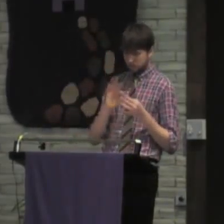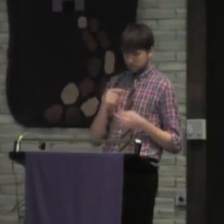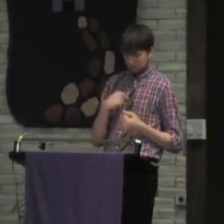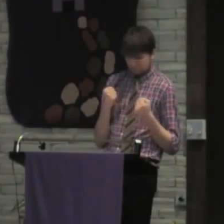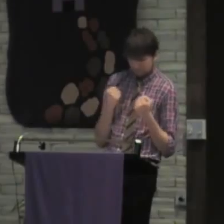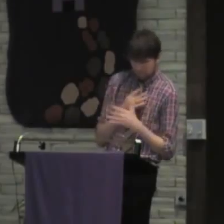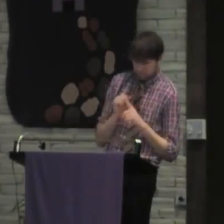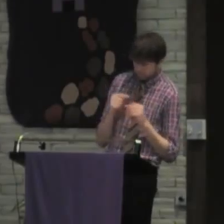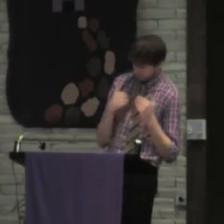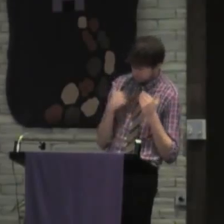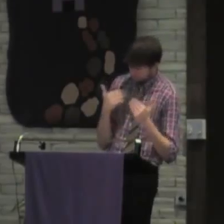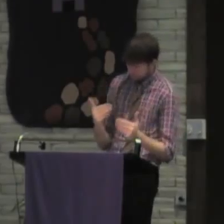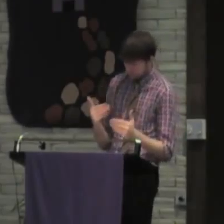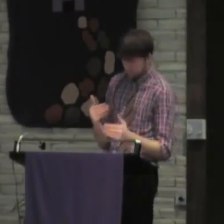Nehemiah said, I was very much afraid,